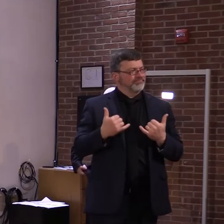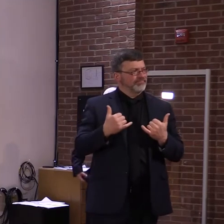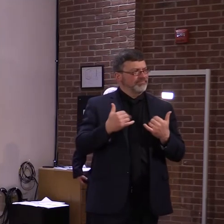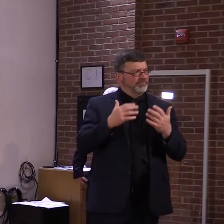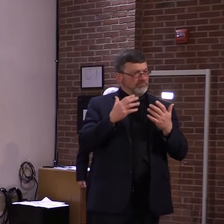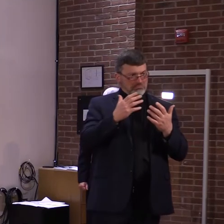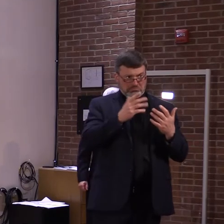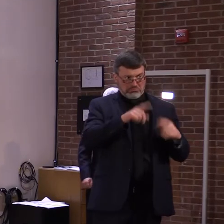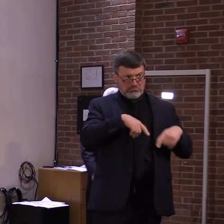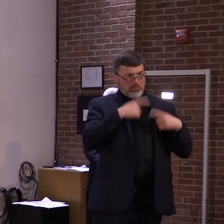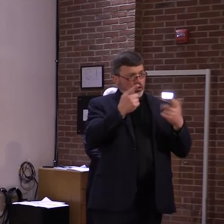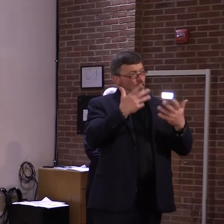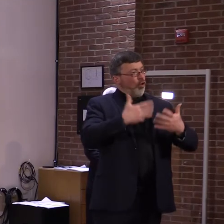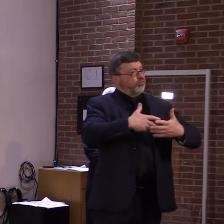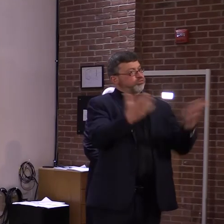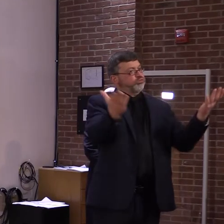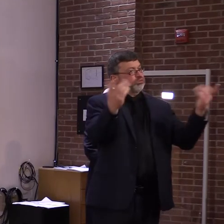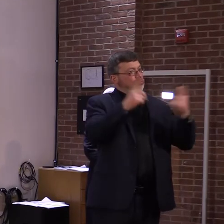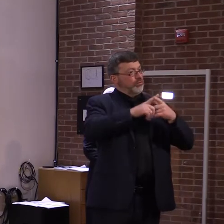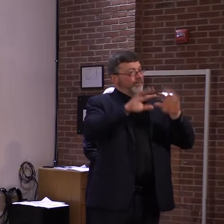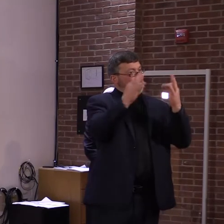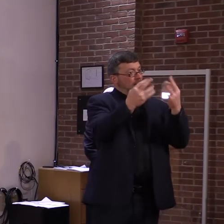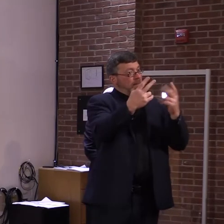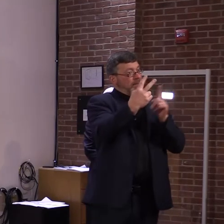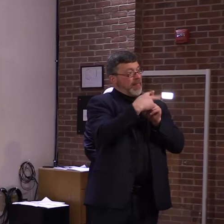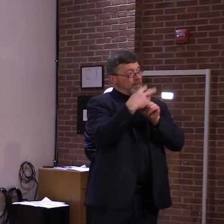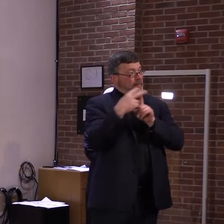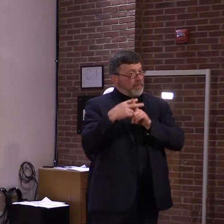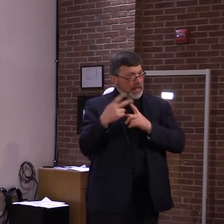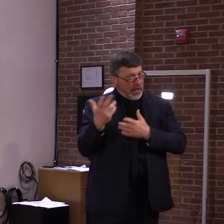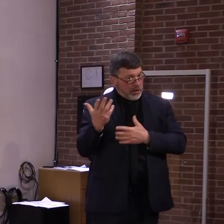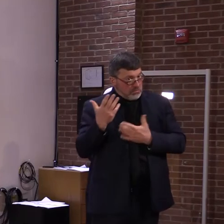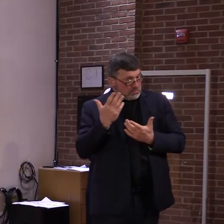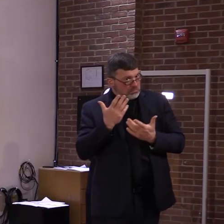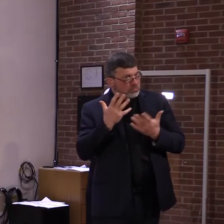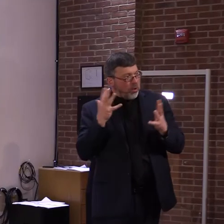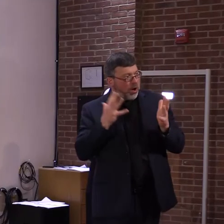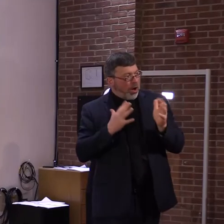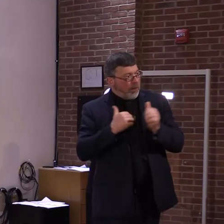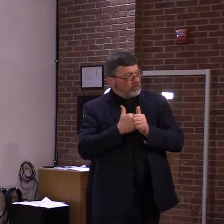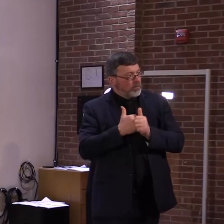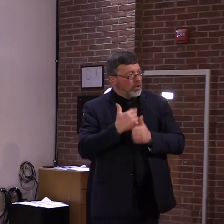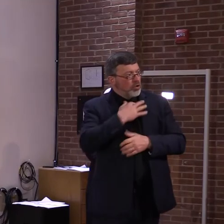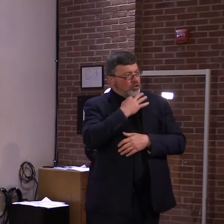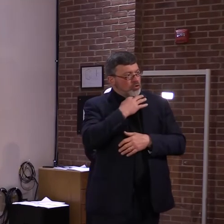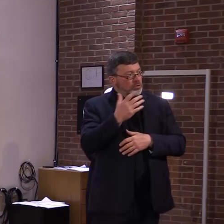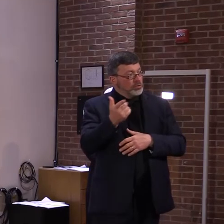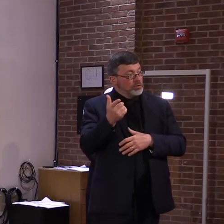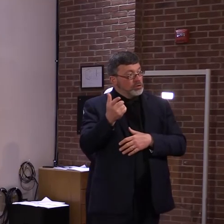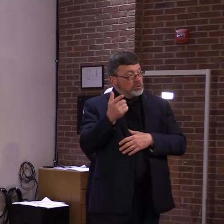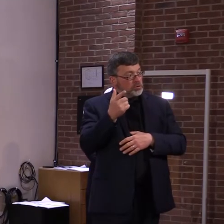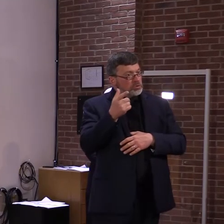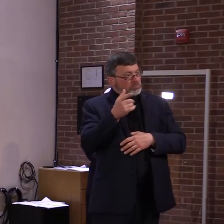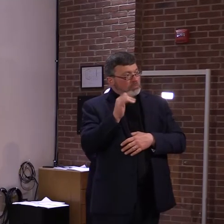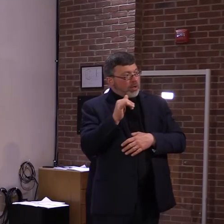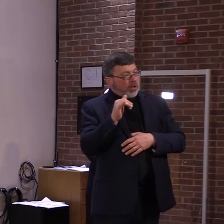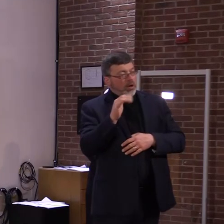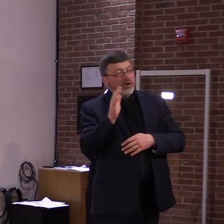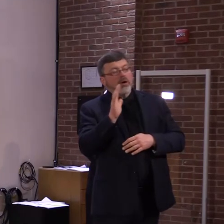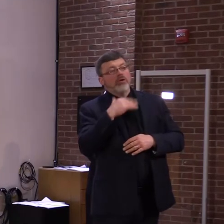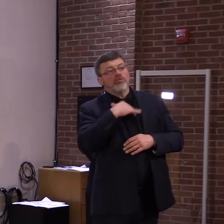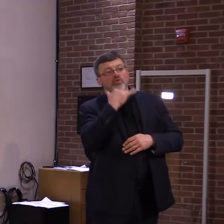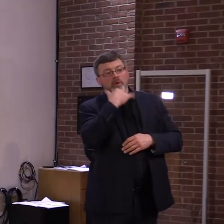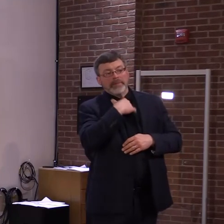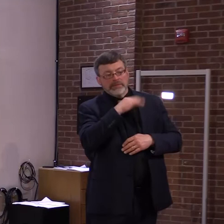be a number of applicants that exceeds the available funding? Yeah, I know the team is